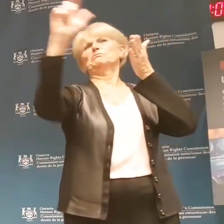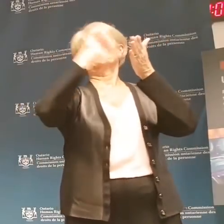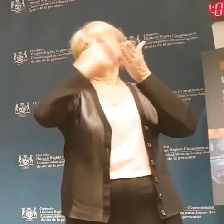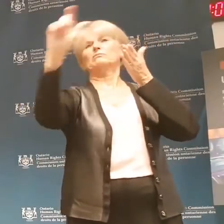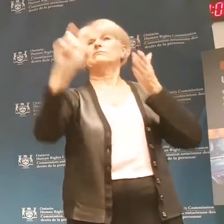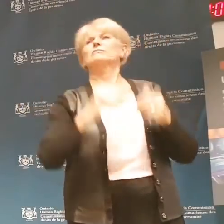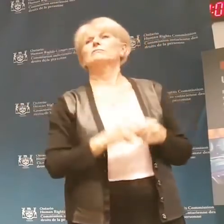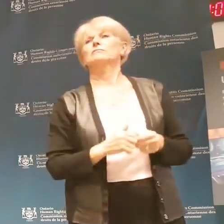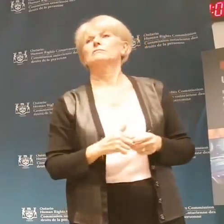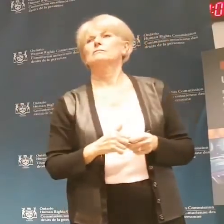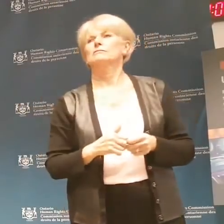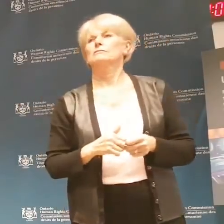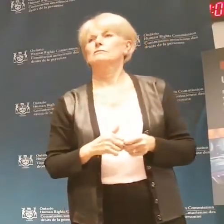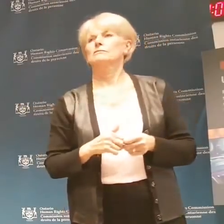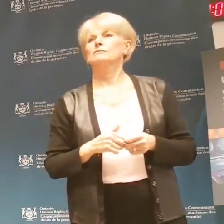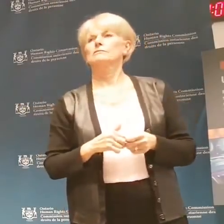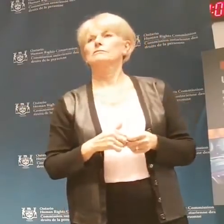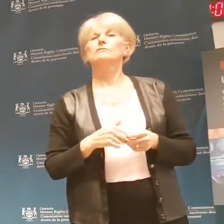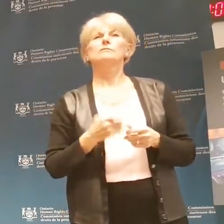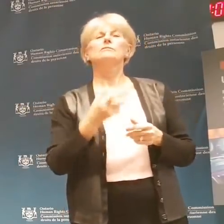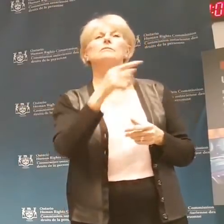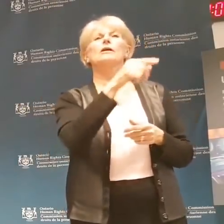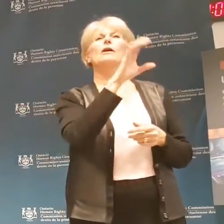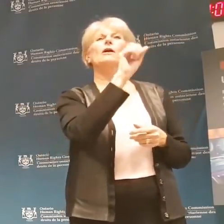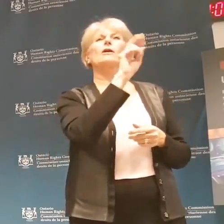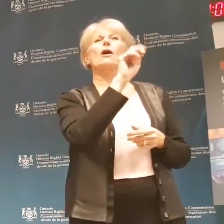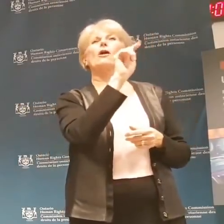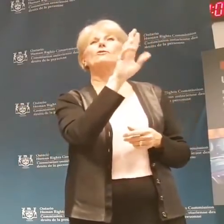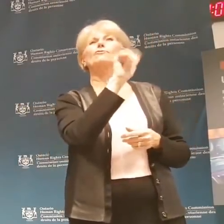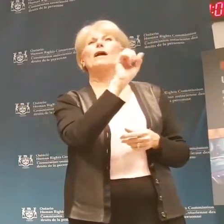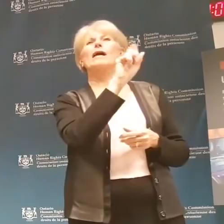Contrast, the local black newspaper.